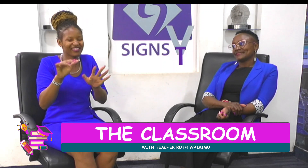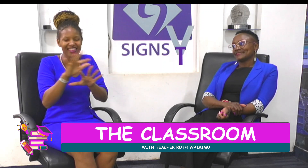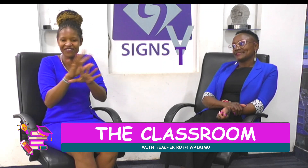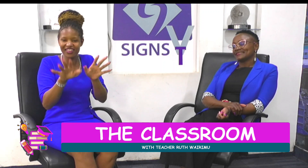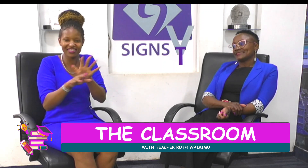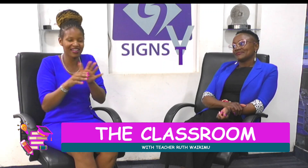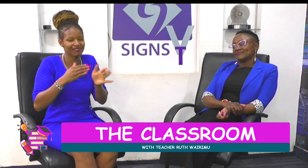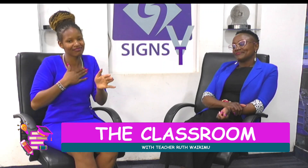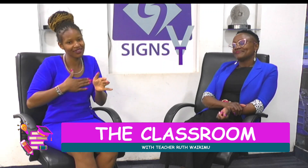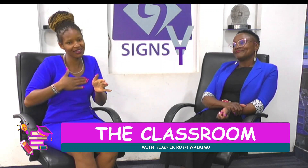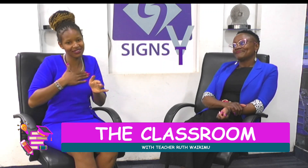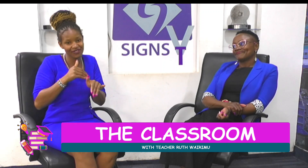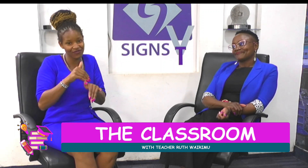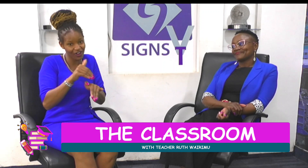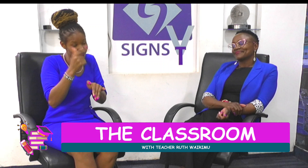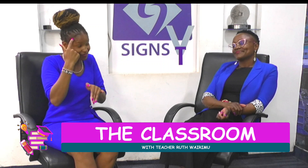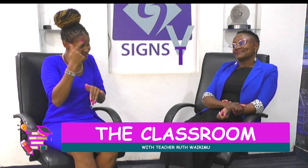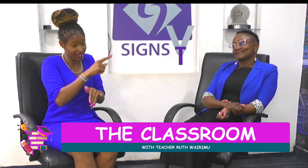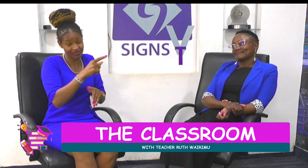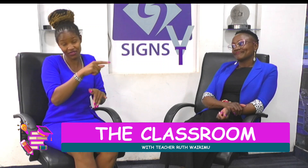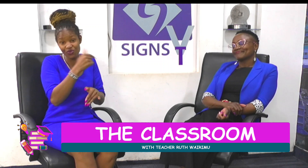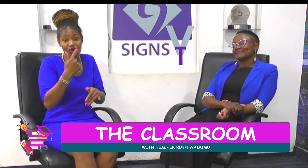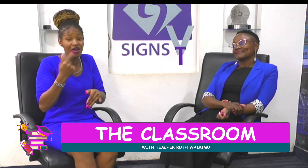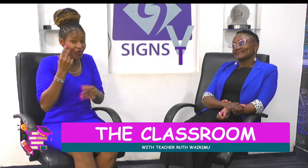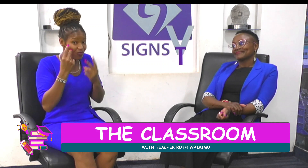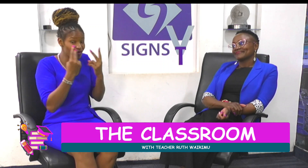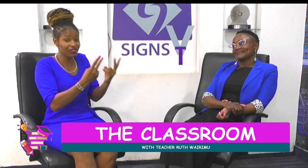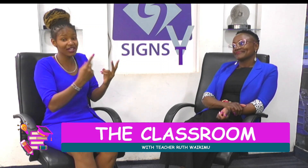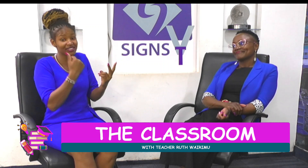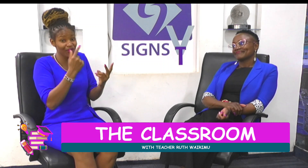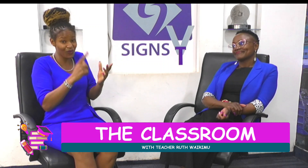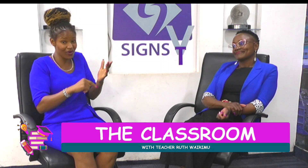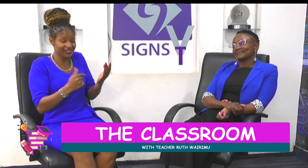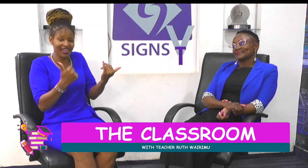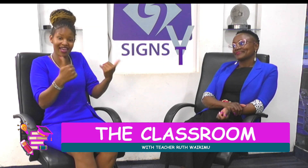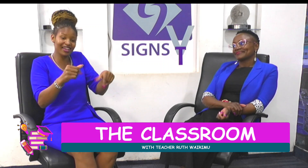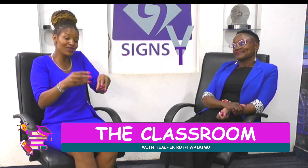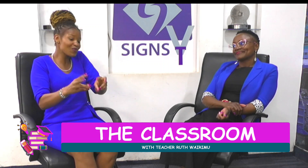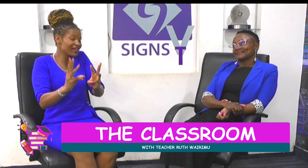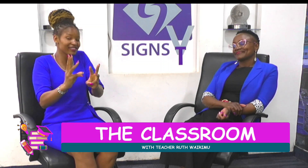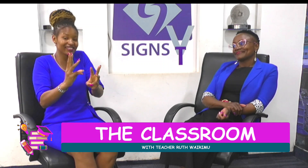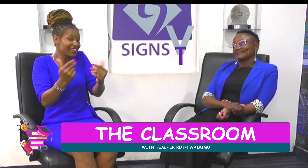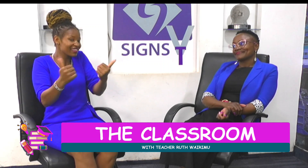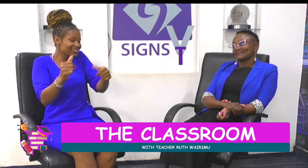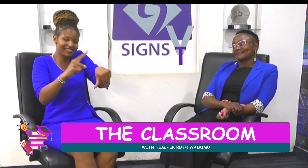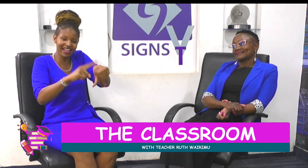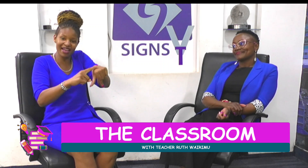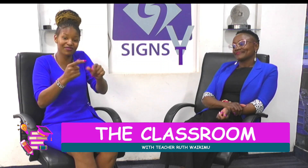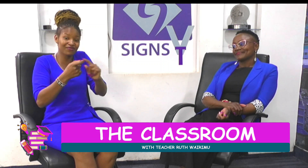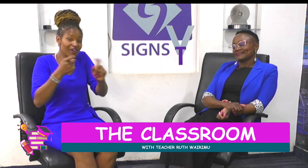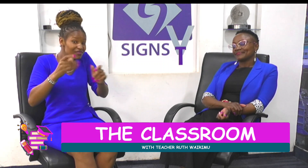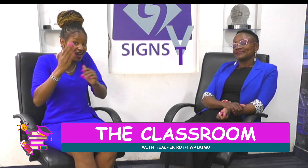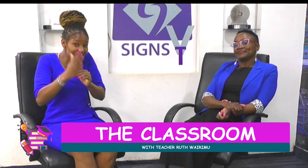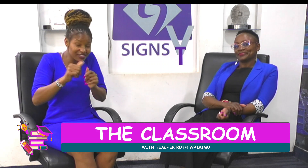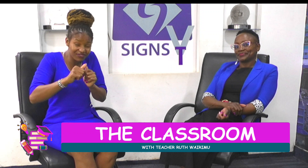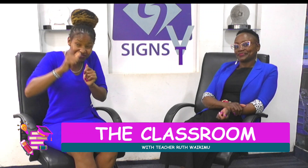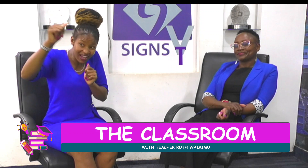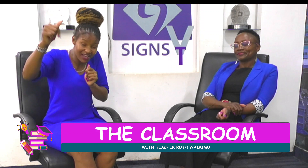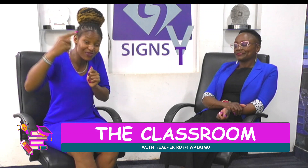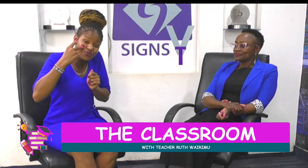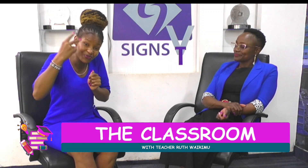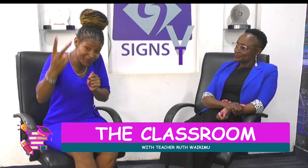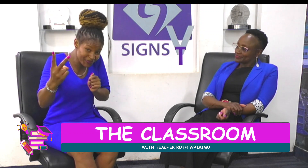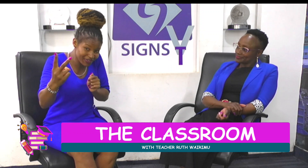Instagram, all her social media all her social media handles, so that you can be able to, you know, see everything that she's